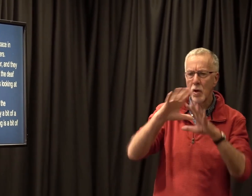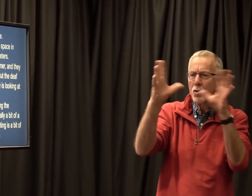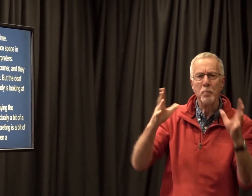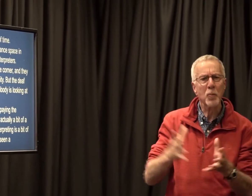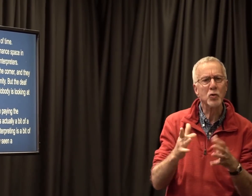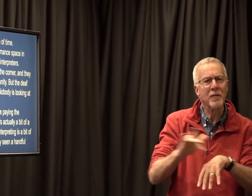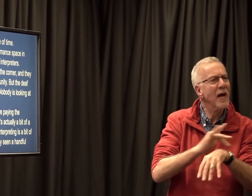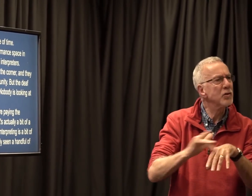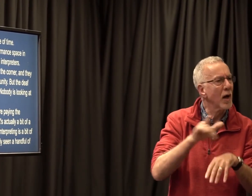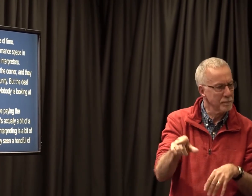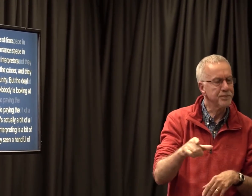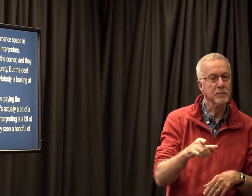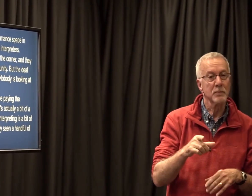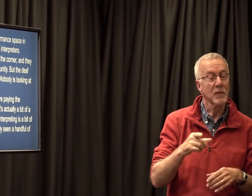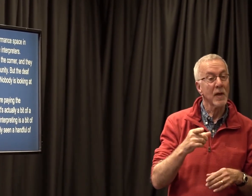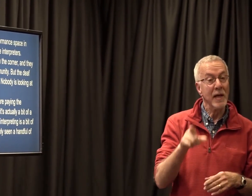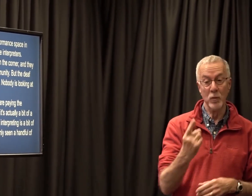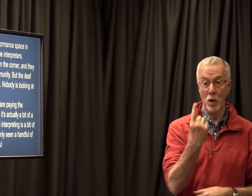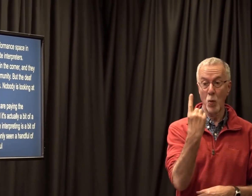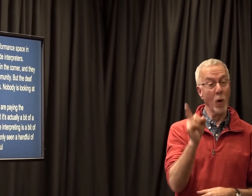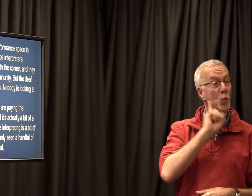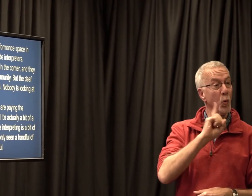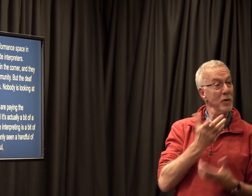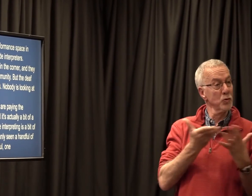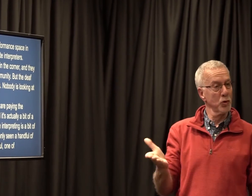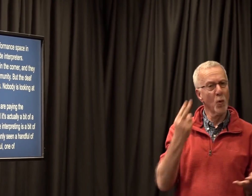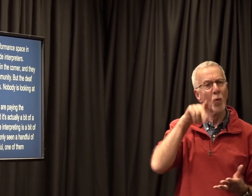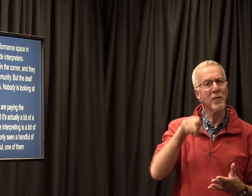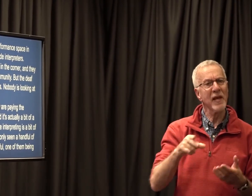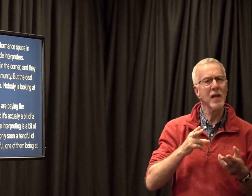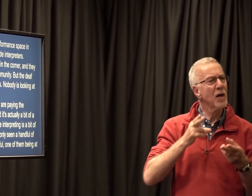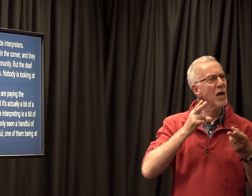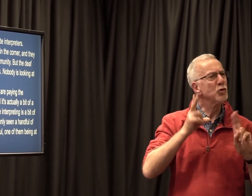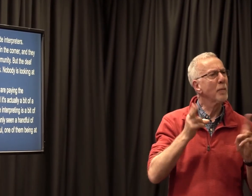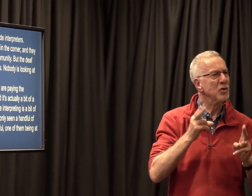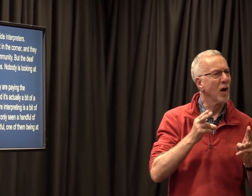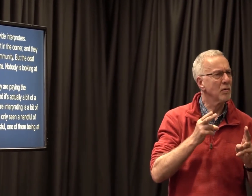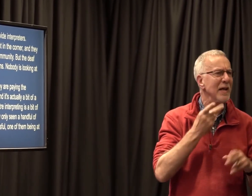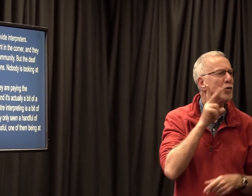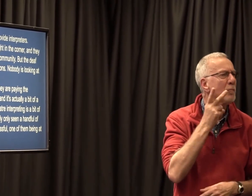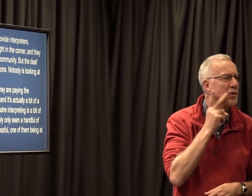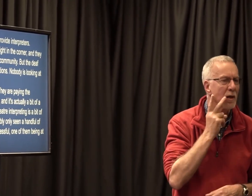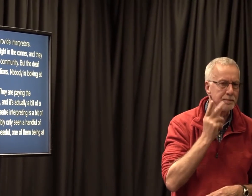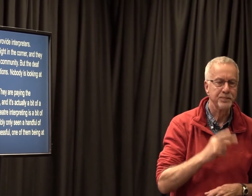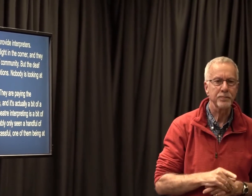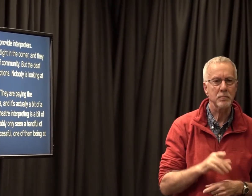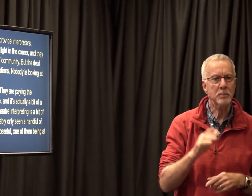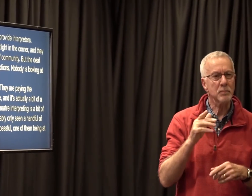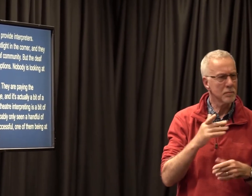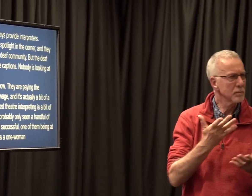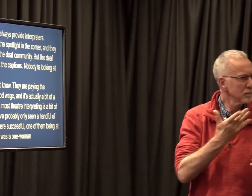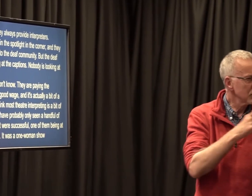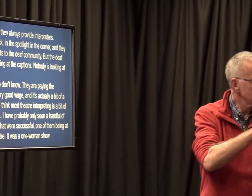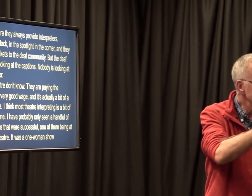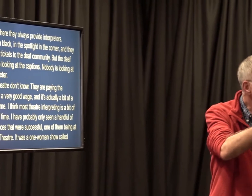performances that were successful, one of them being at the Bush Theatre. It was a one-woman show called The